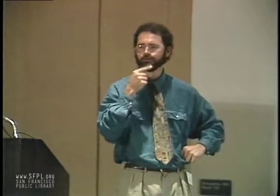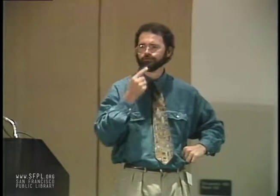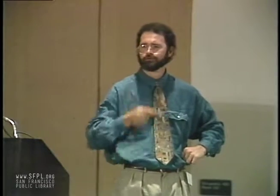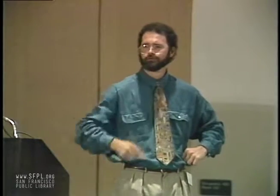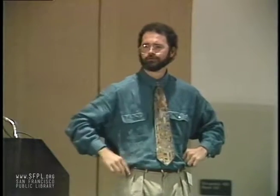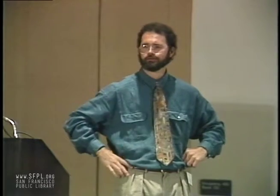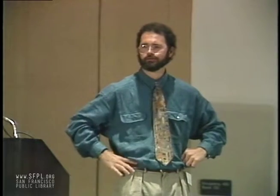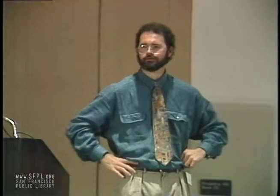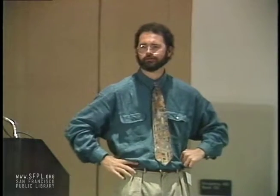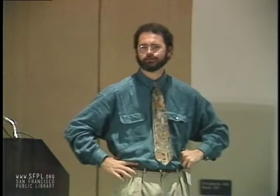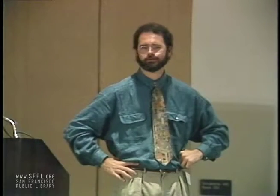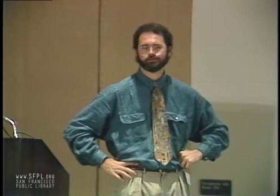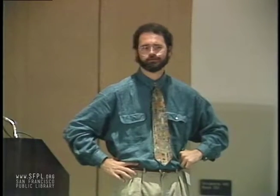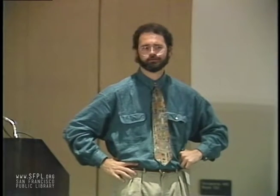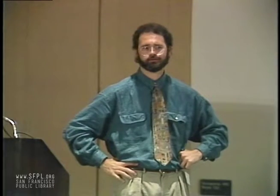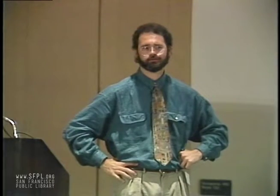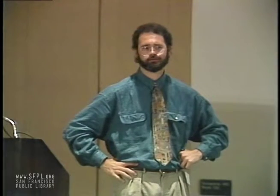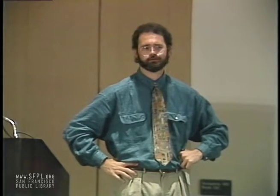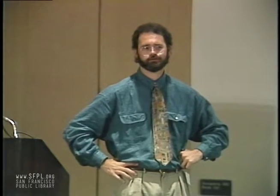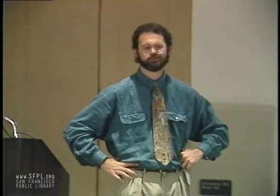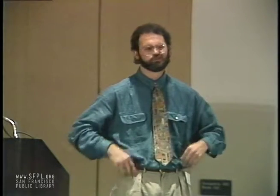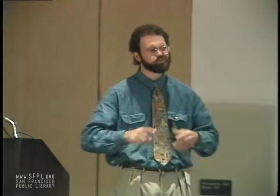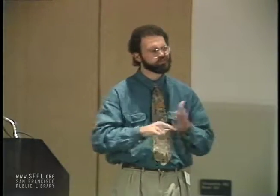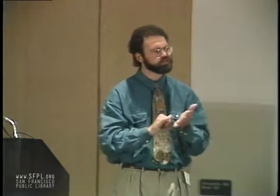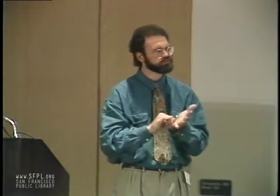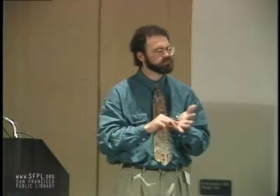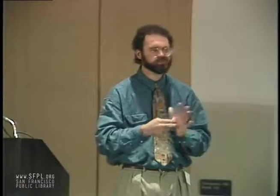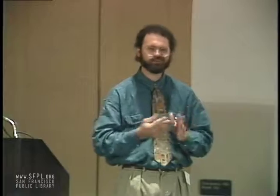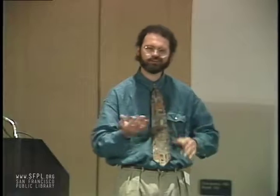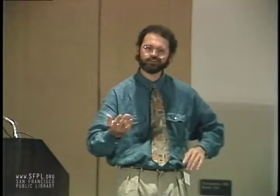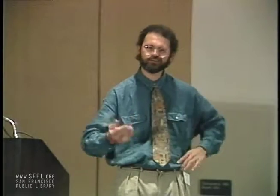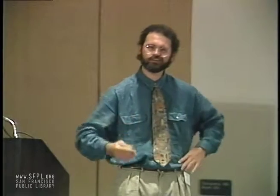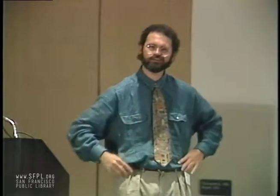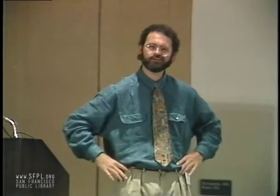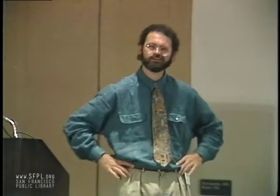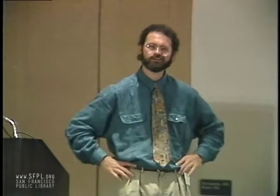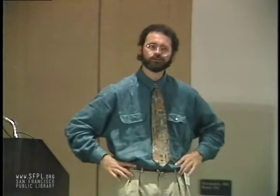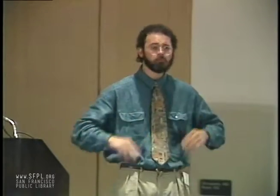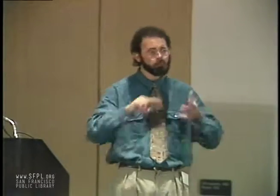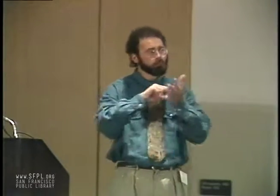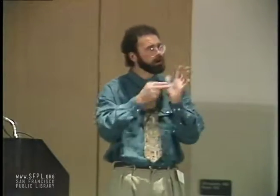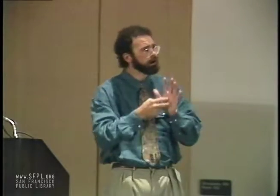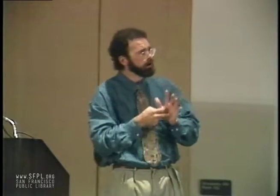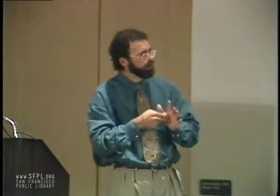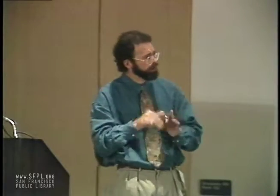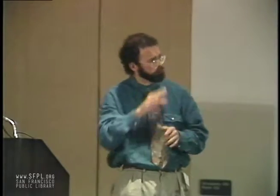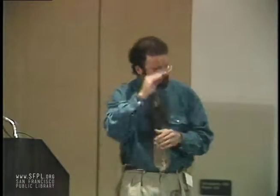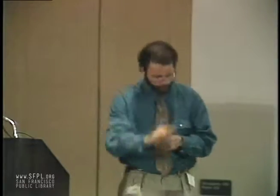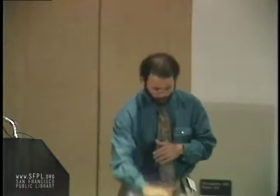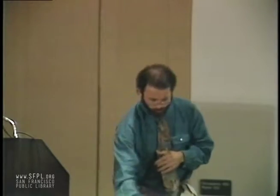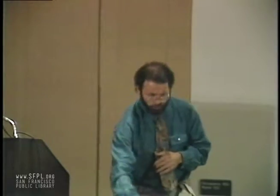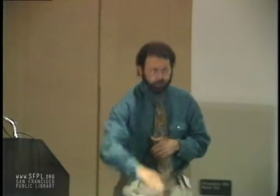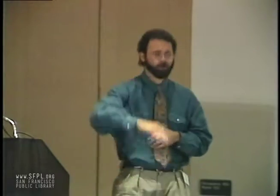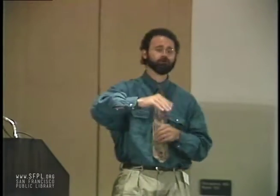He was shocked to find out that he was hearing. Now, why does that happen? What does that tell us?